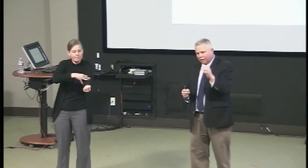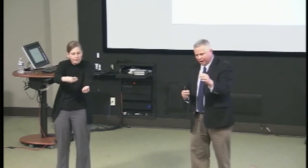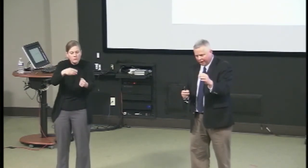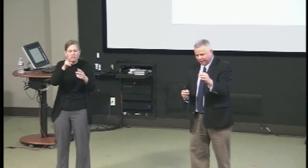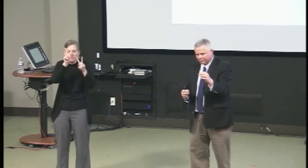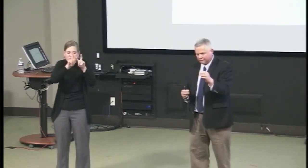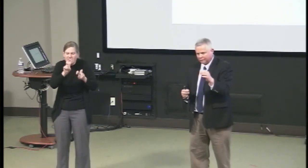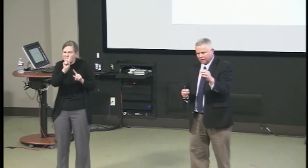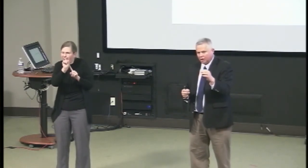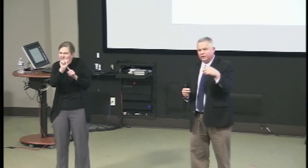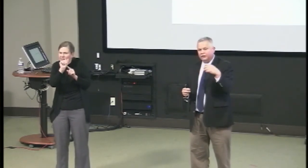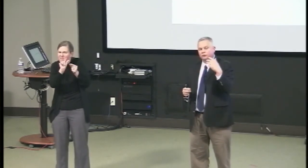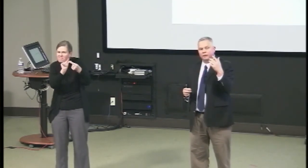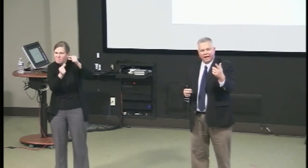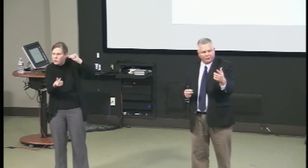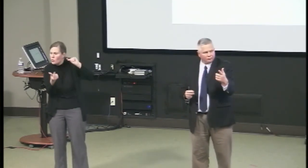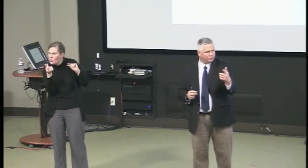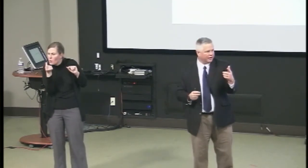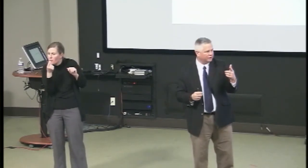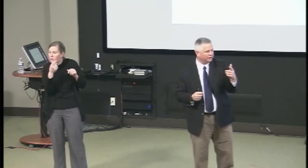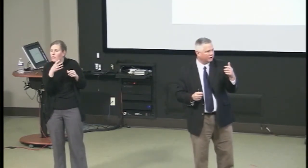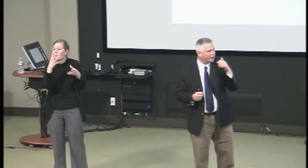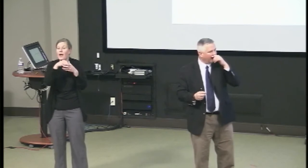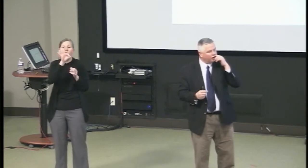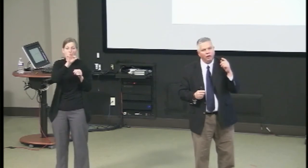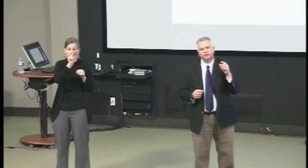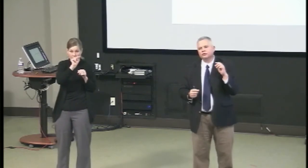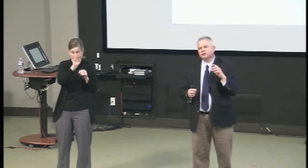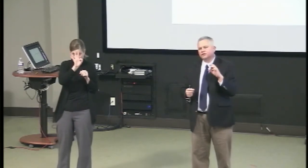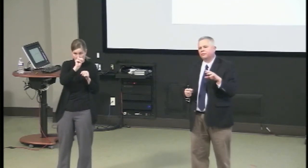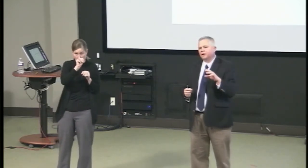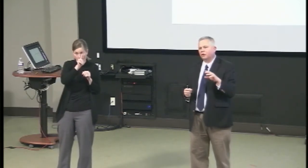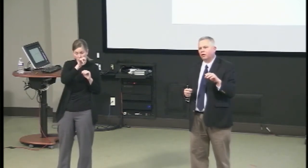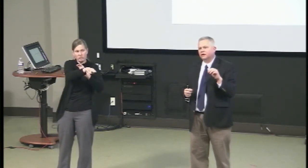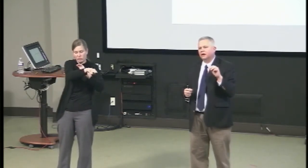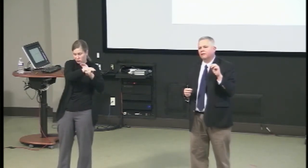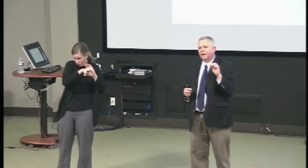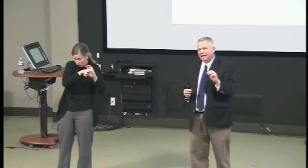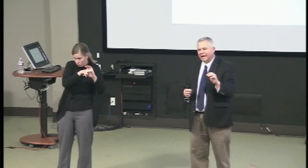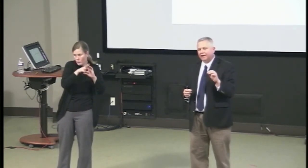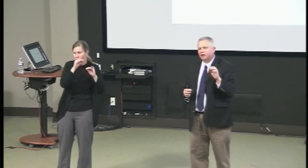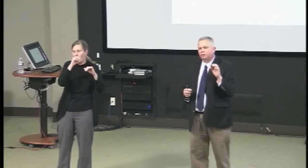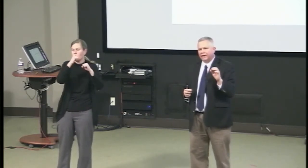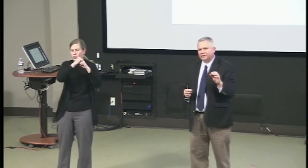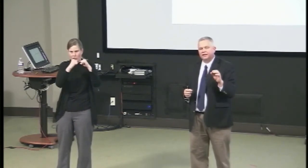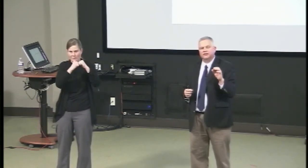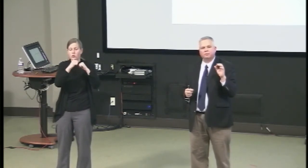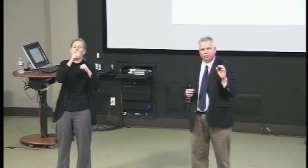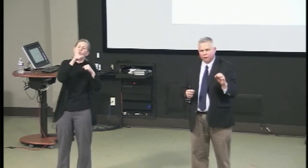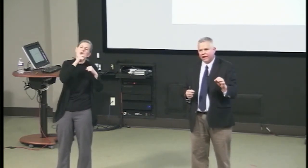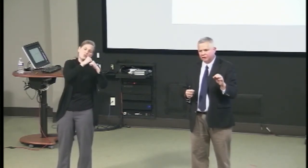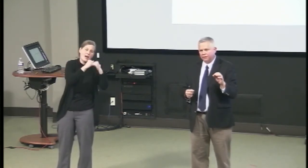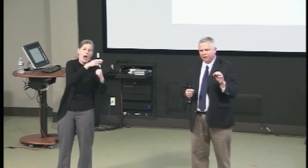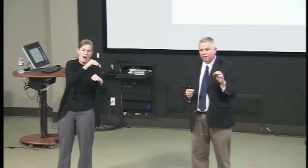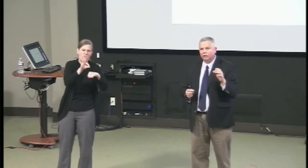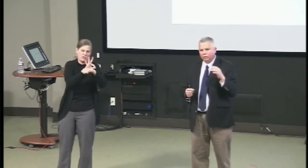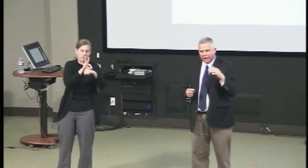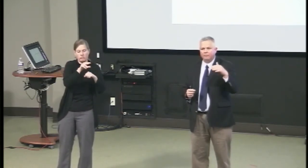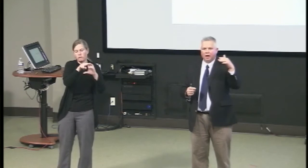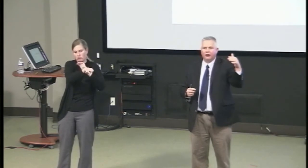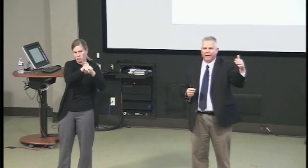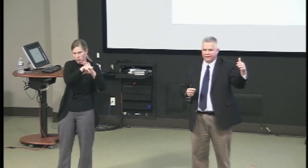functional MRI. We do behavioral testing. And we also do something called magnetic resonance